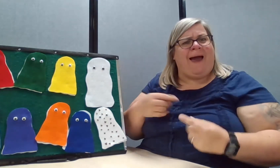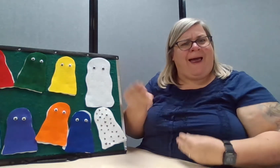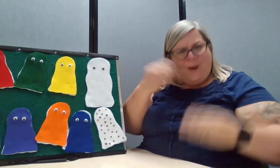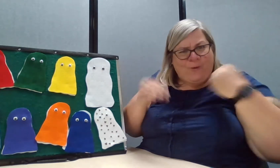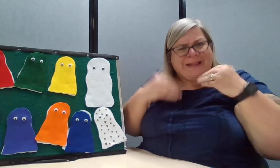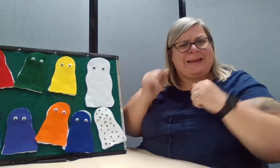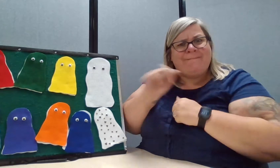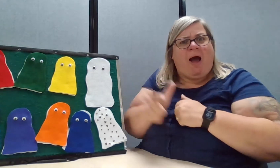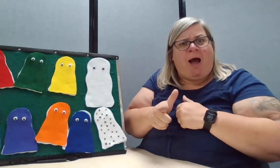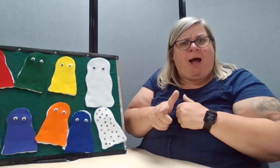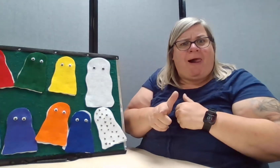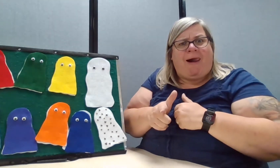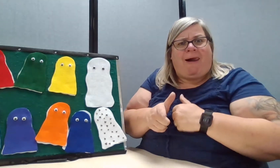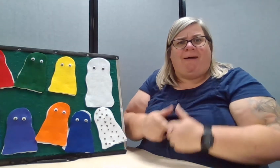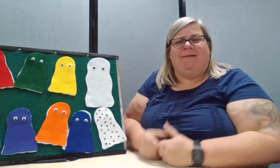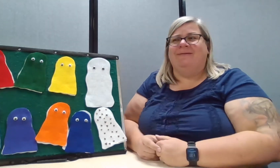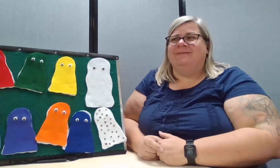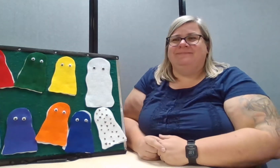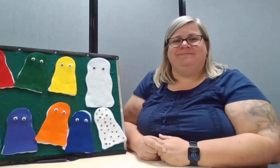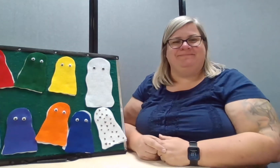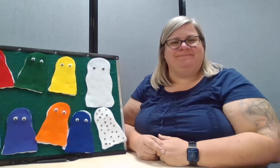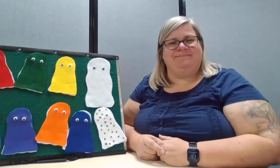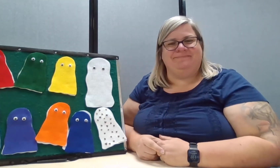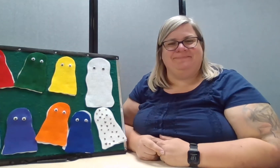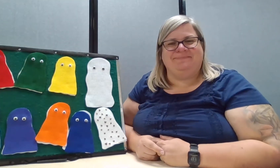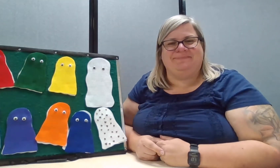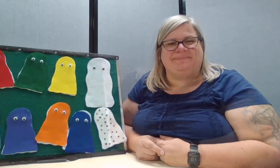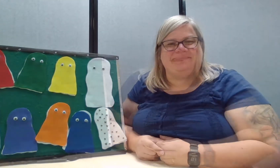same. And we'll eat everything.